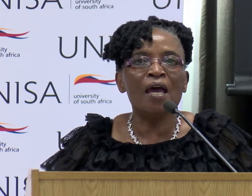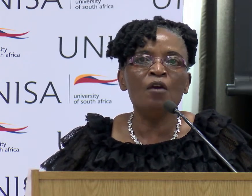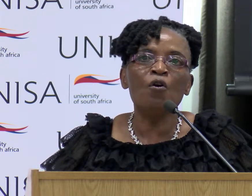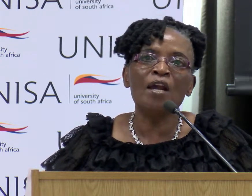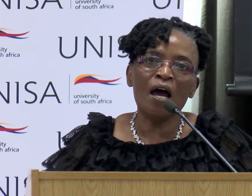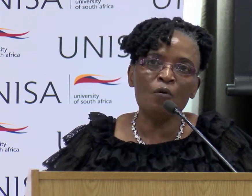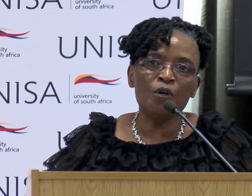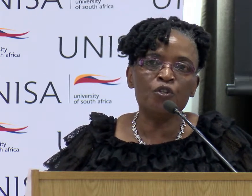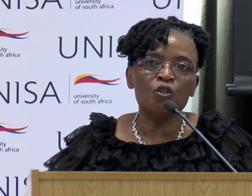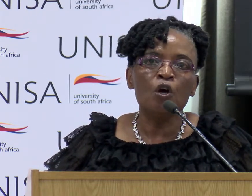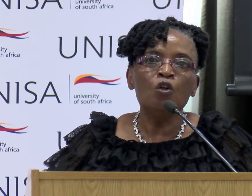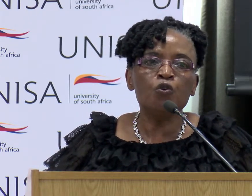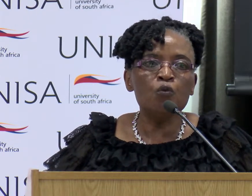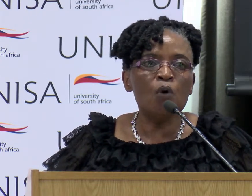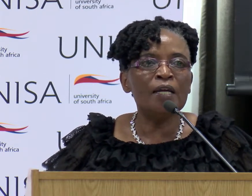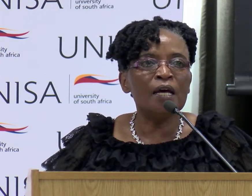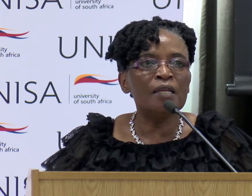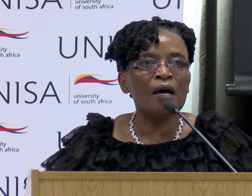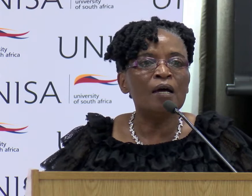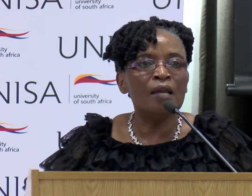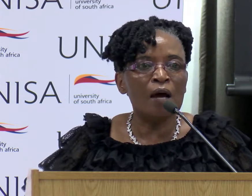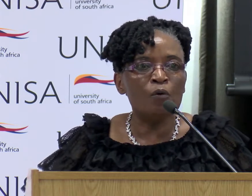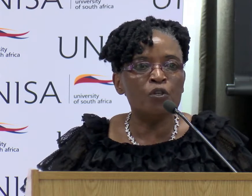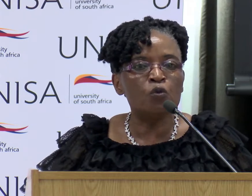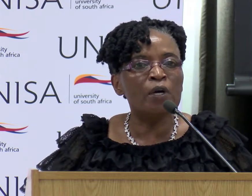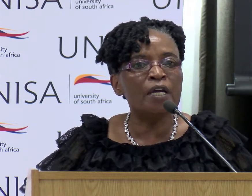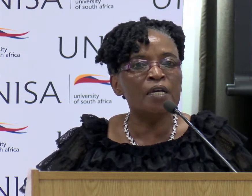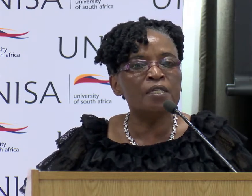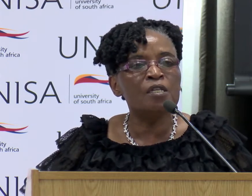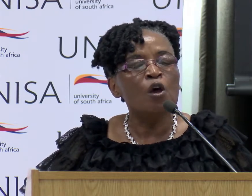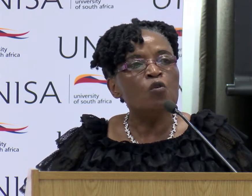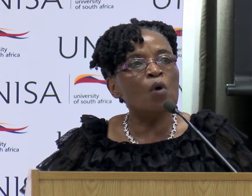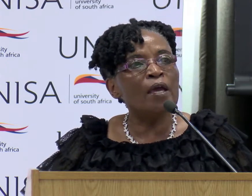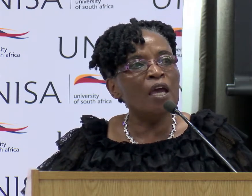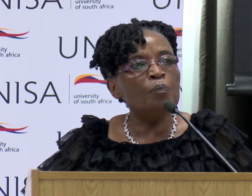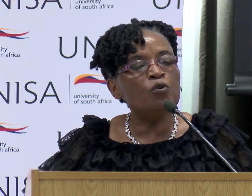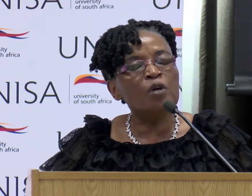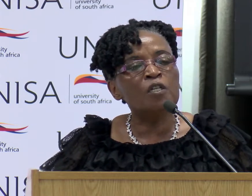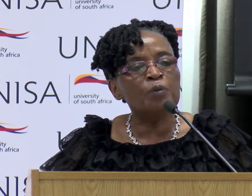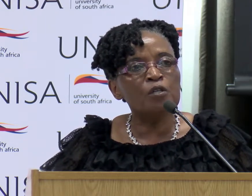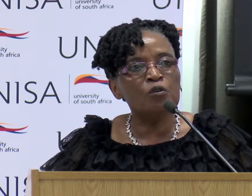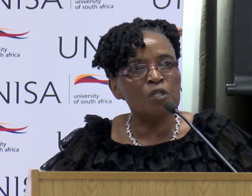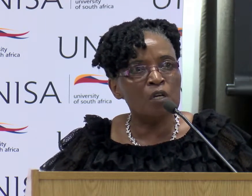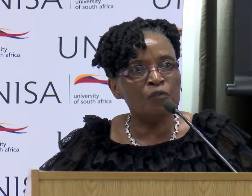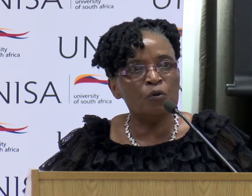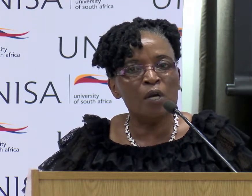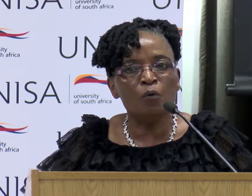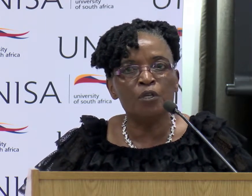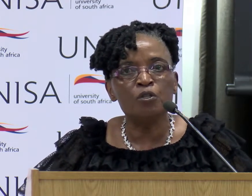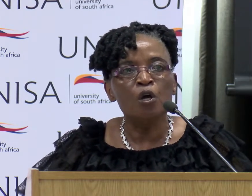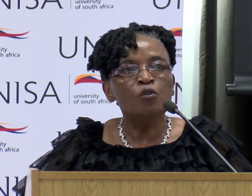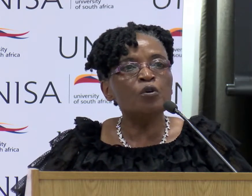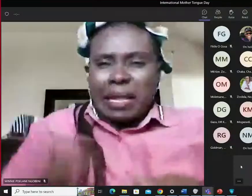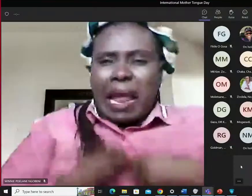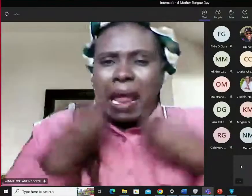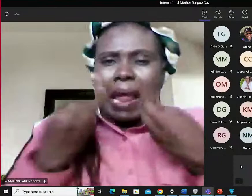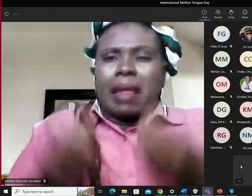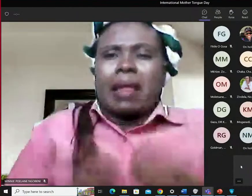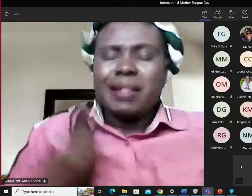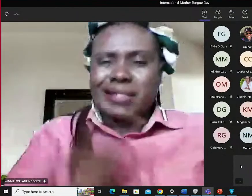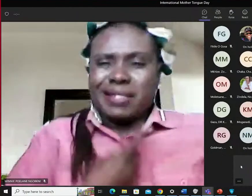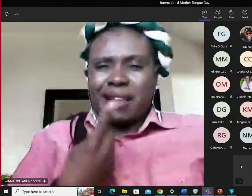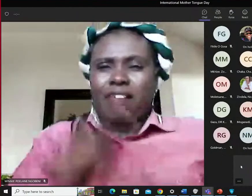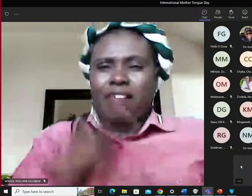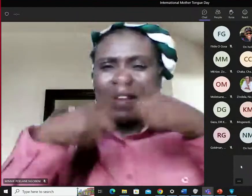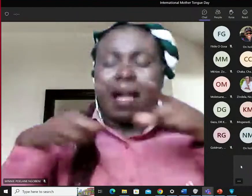learning your language through another language, whereas you are able to express yourself in your language. So that's what